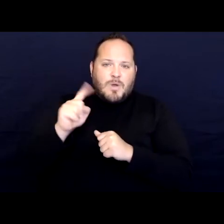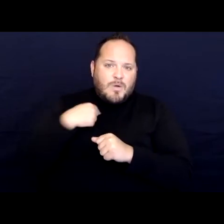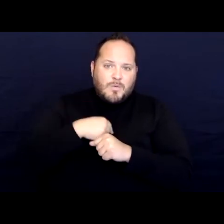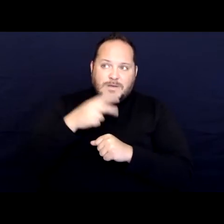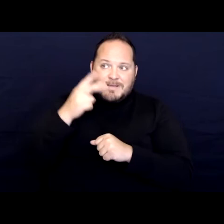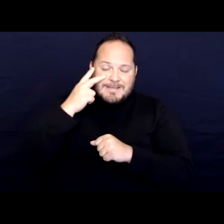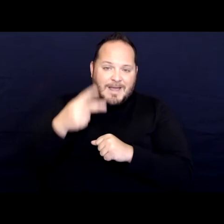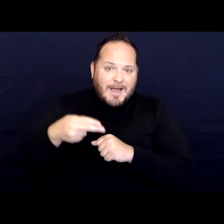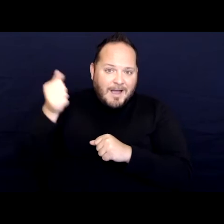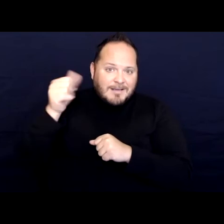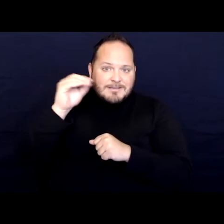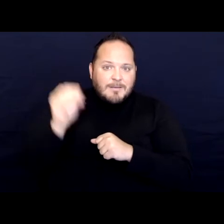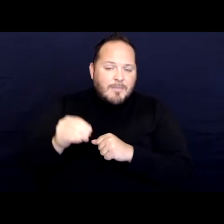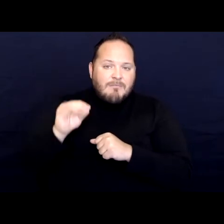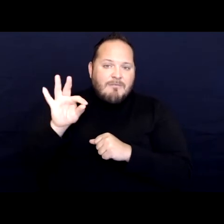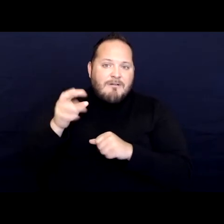hospitalizations